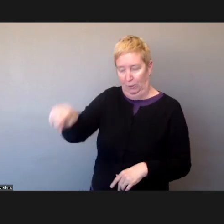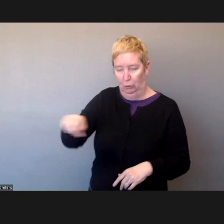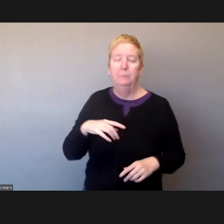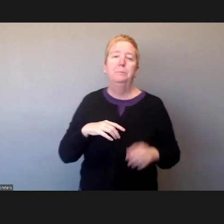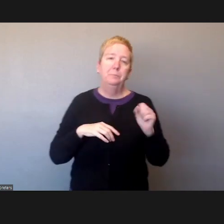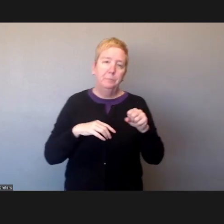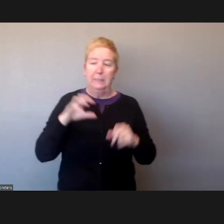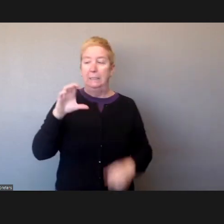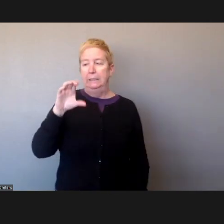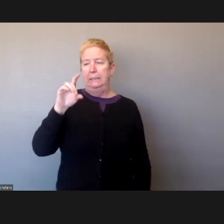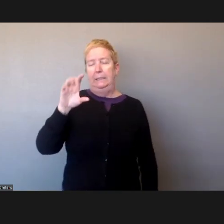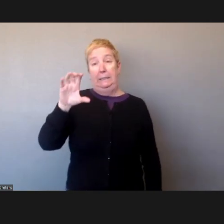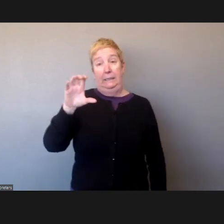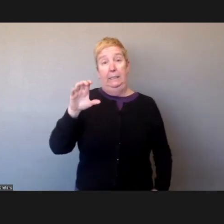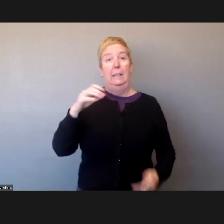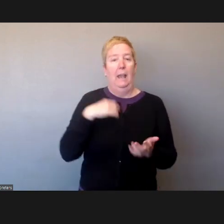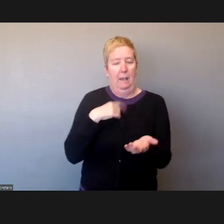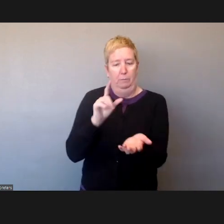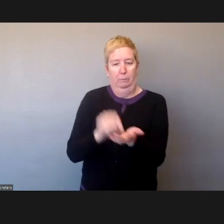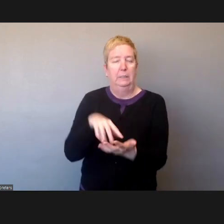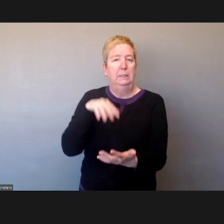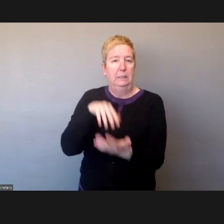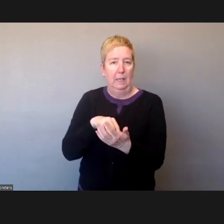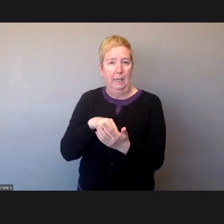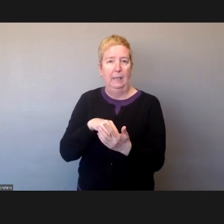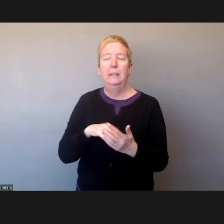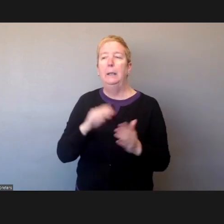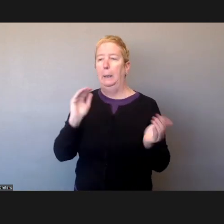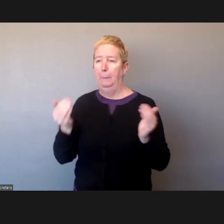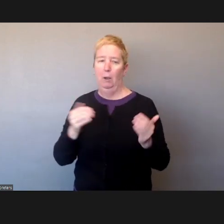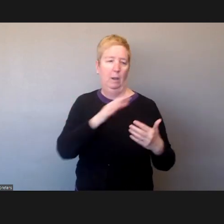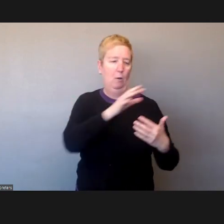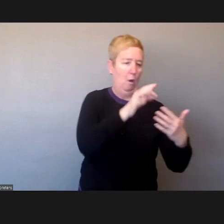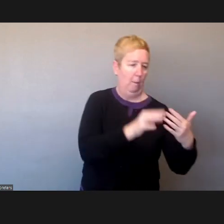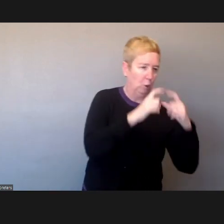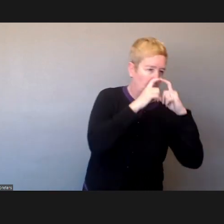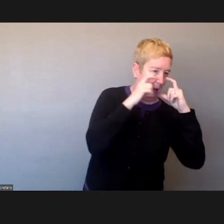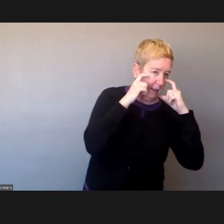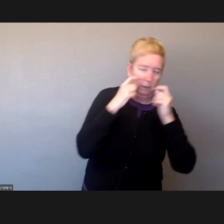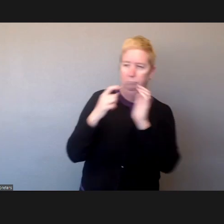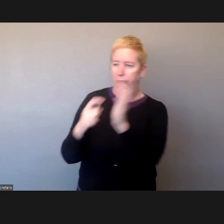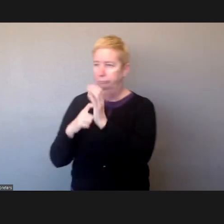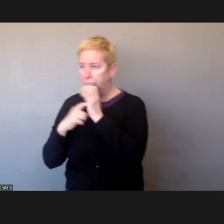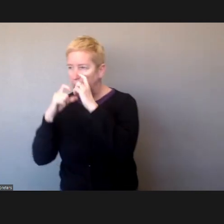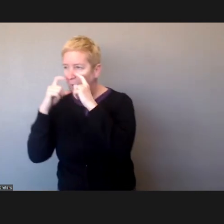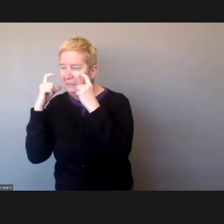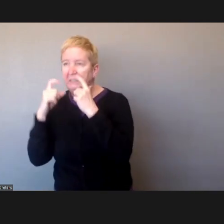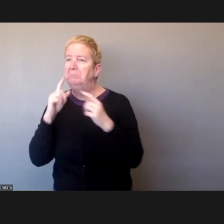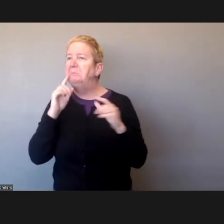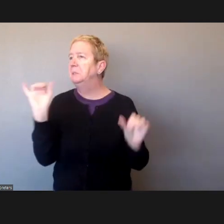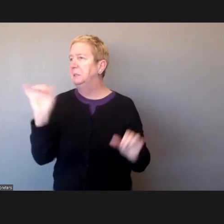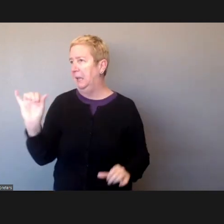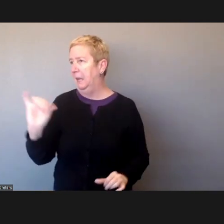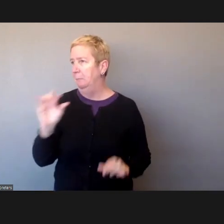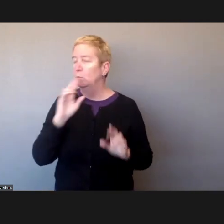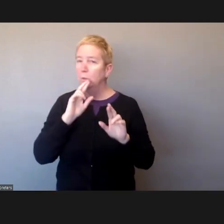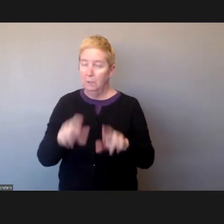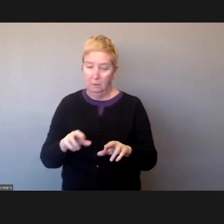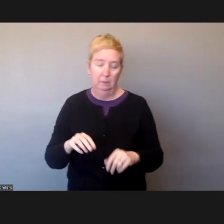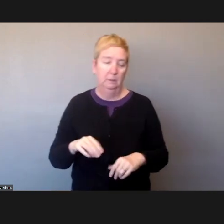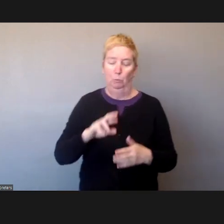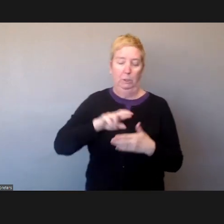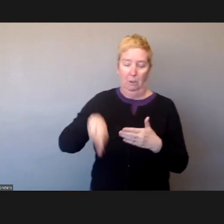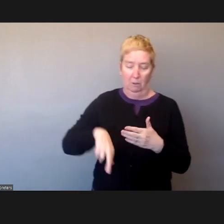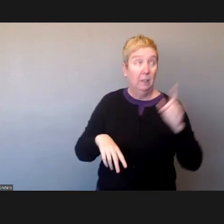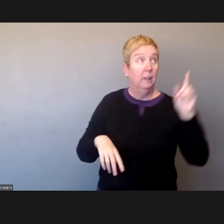CDC study that came out comparing optional masking versus mandatory masking with similar results. The DOH position is that